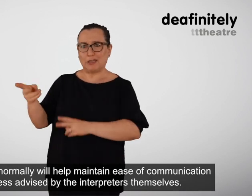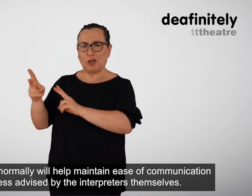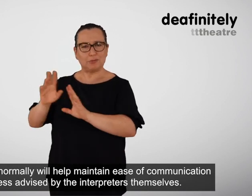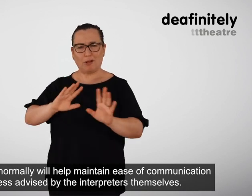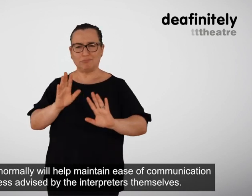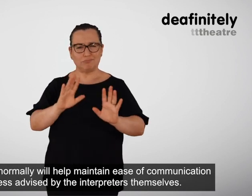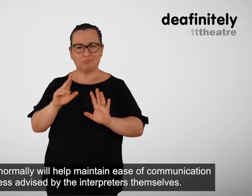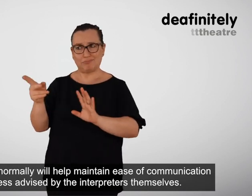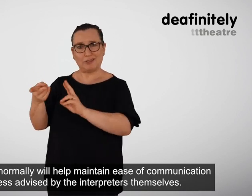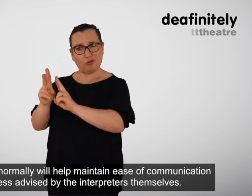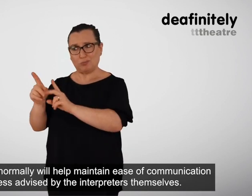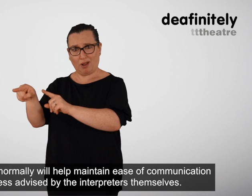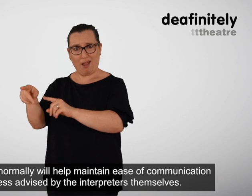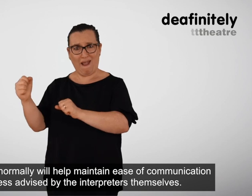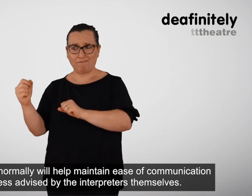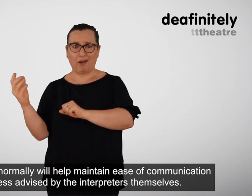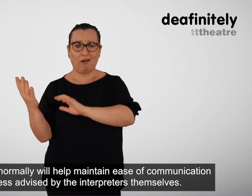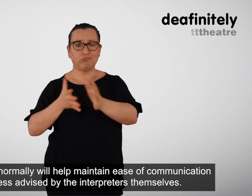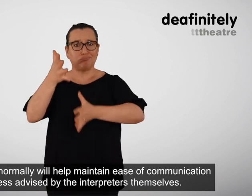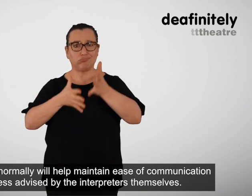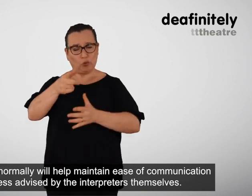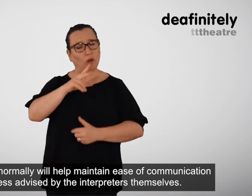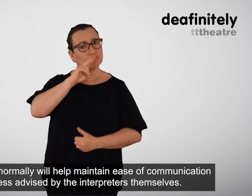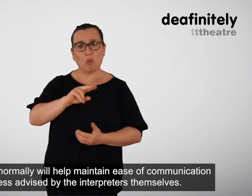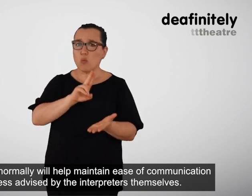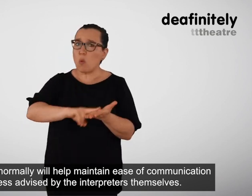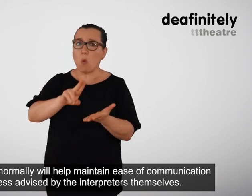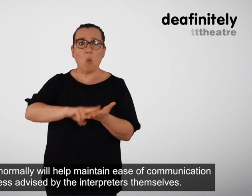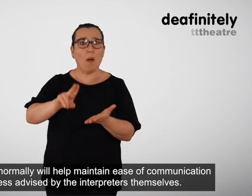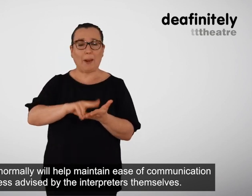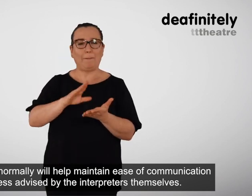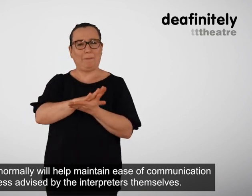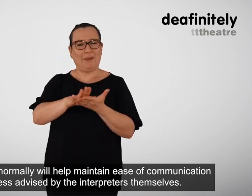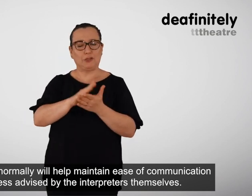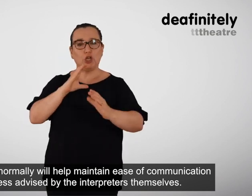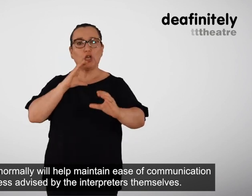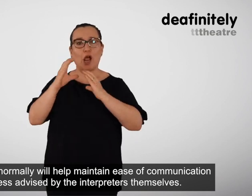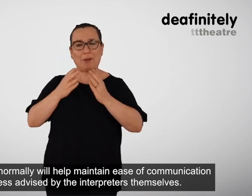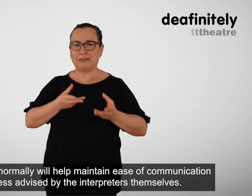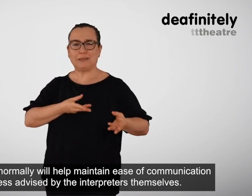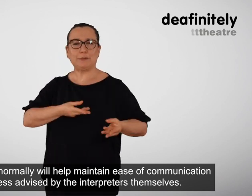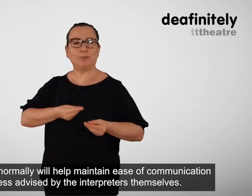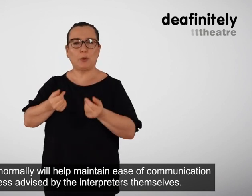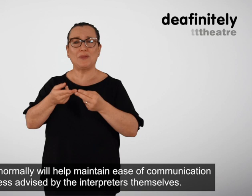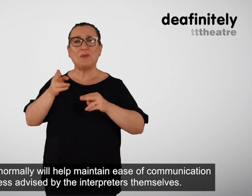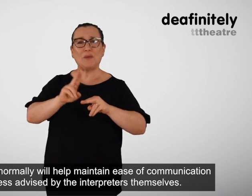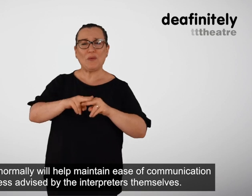pattern. Speaking normally will help maintain ease of communication unless advised by the interpreters themselves.